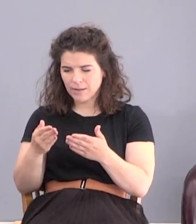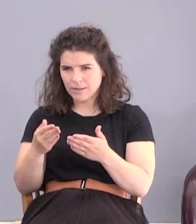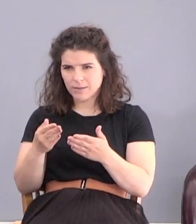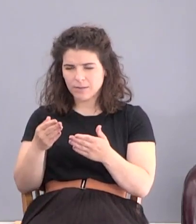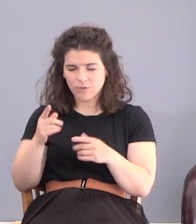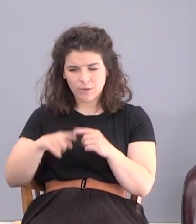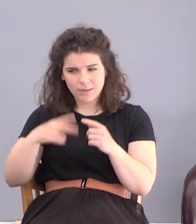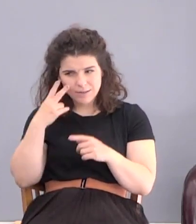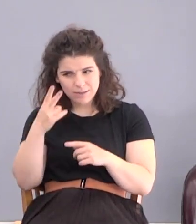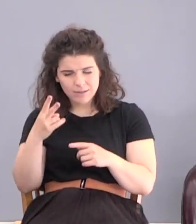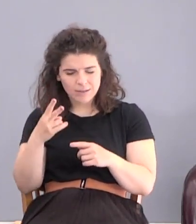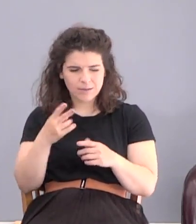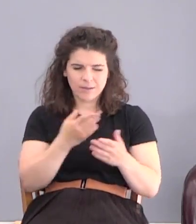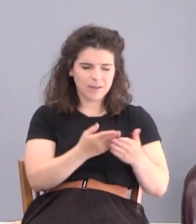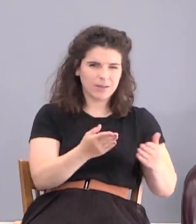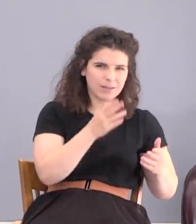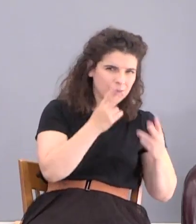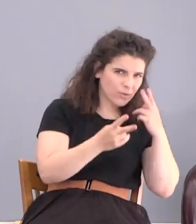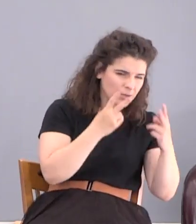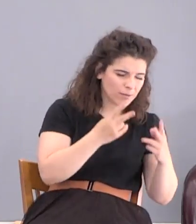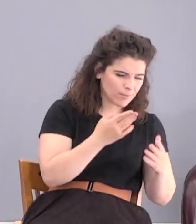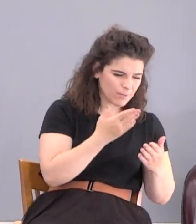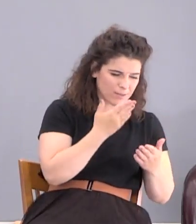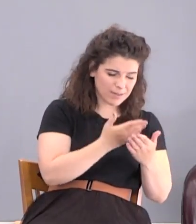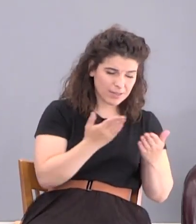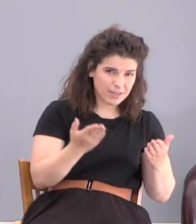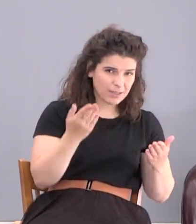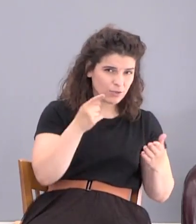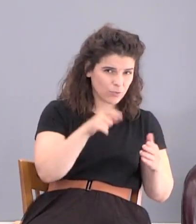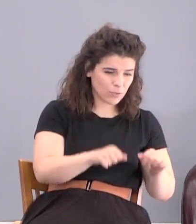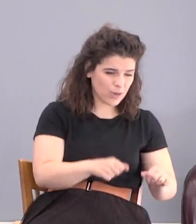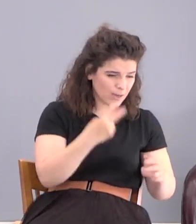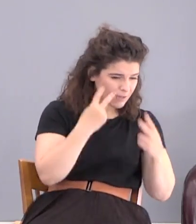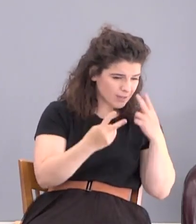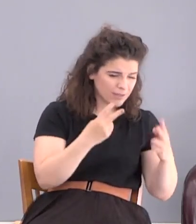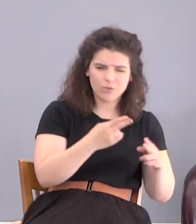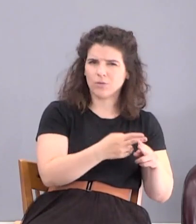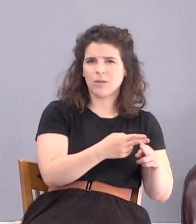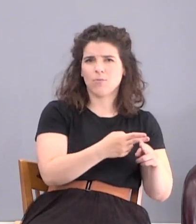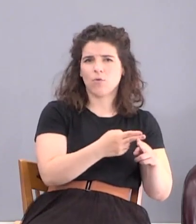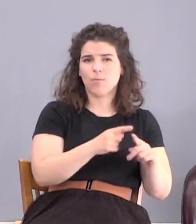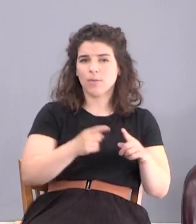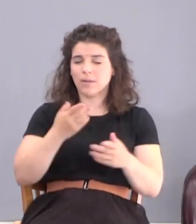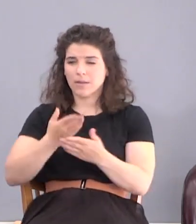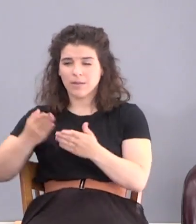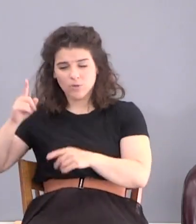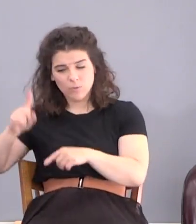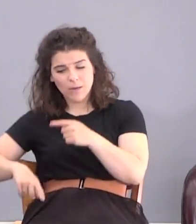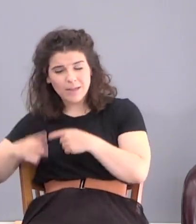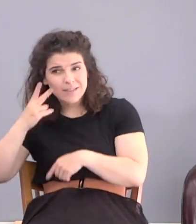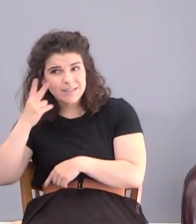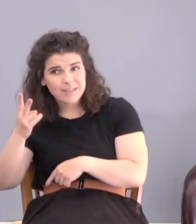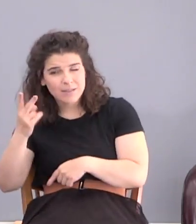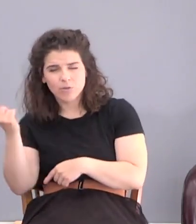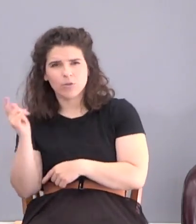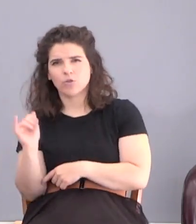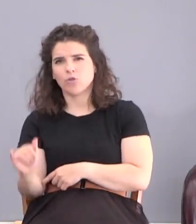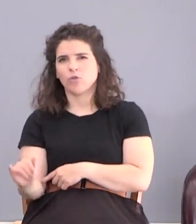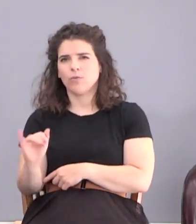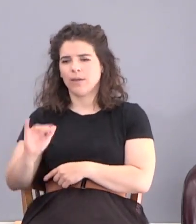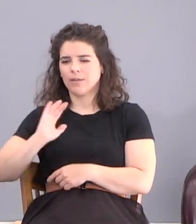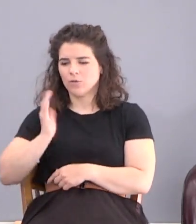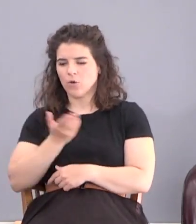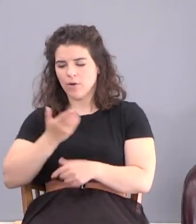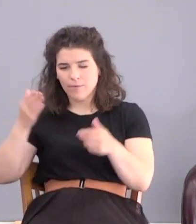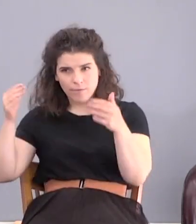not seen. For the things which are seen are temporal, but the things which are not seen are eternal. That's what our focus